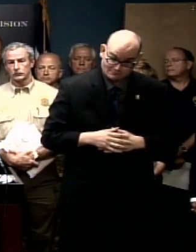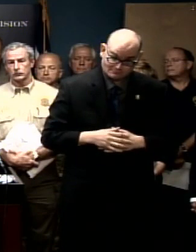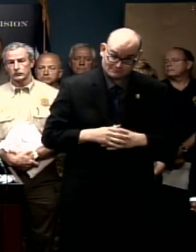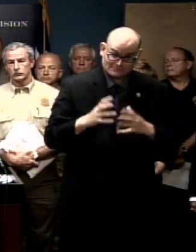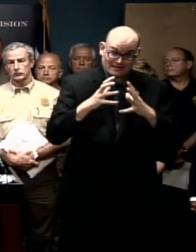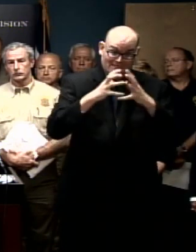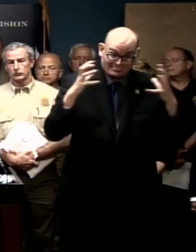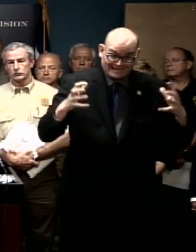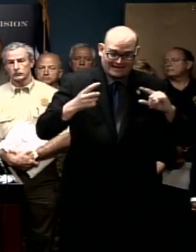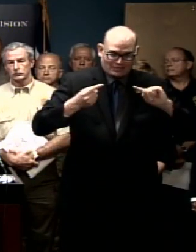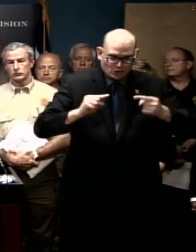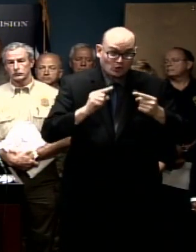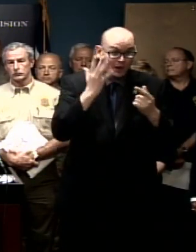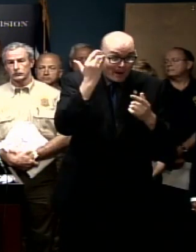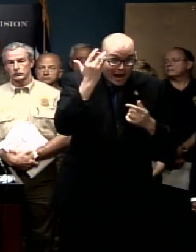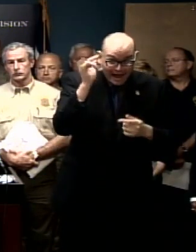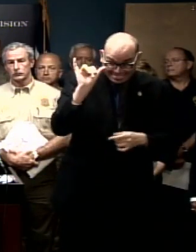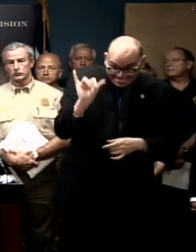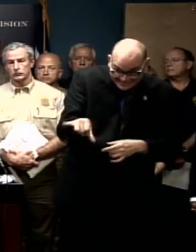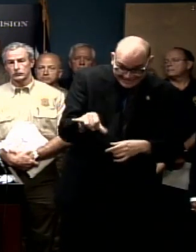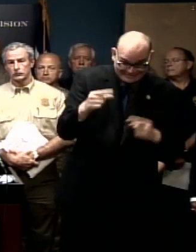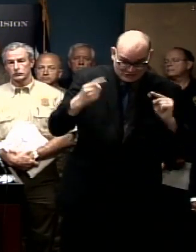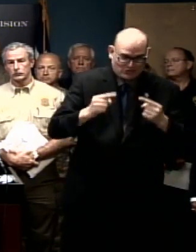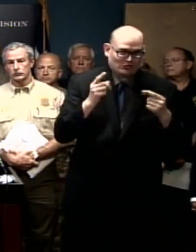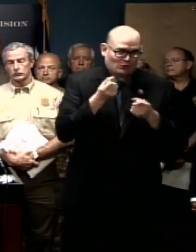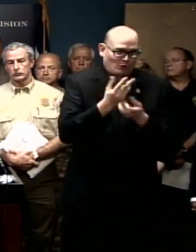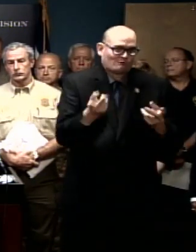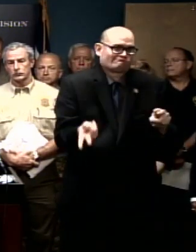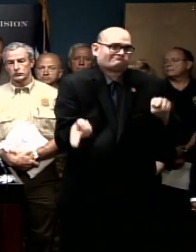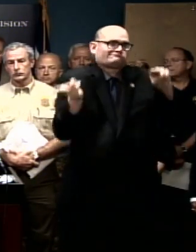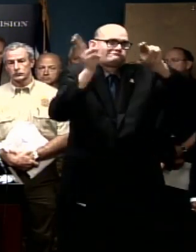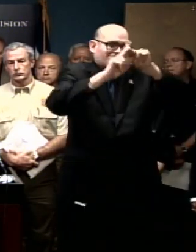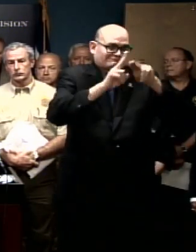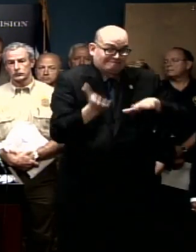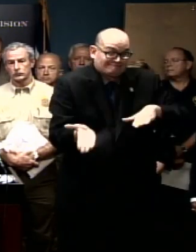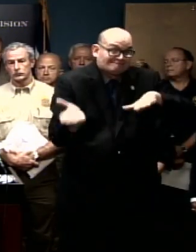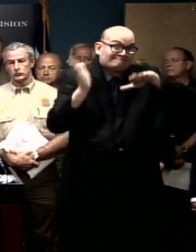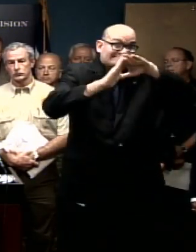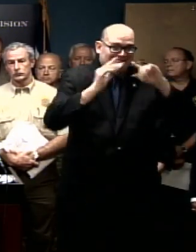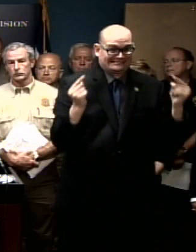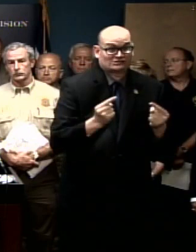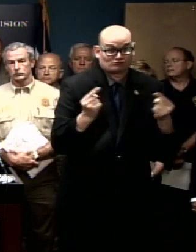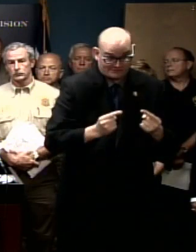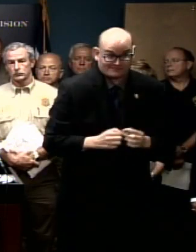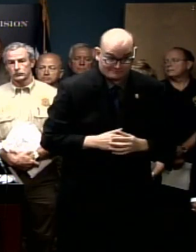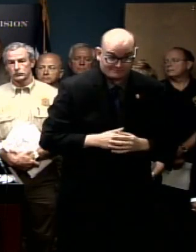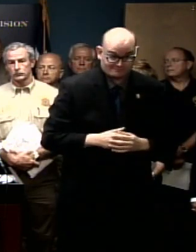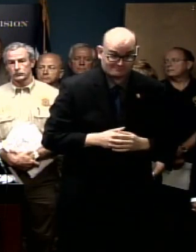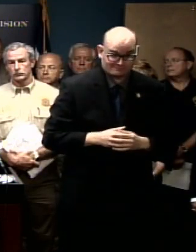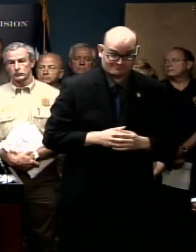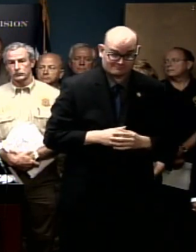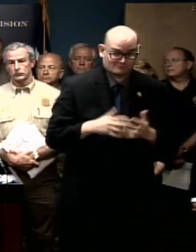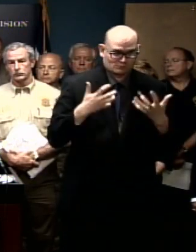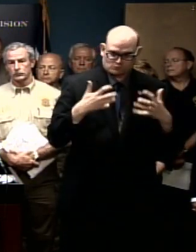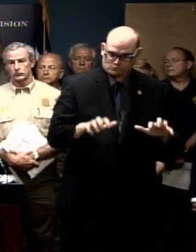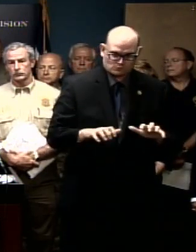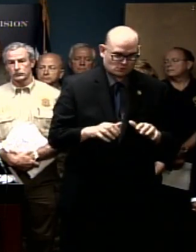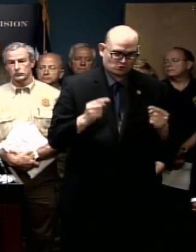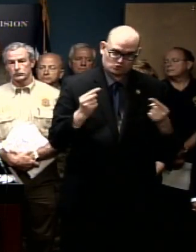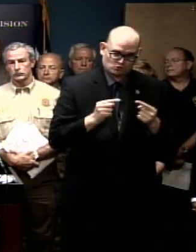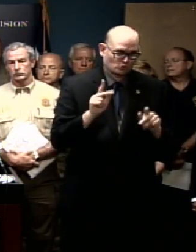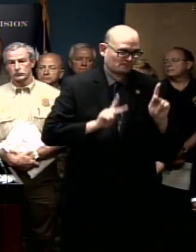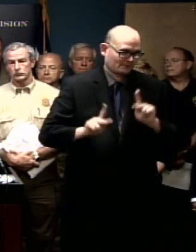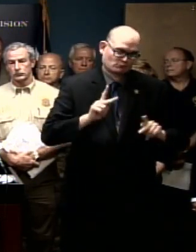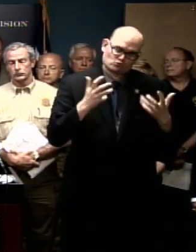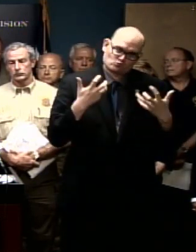come out of situations like this, is when people attempt to drive through water, and that's something we don't want to see you do. And then the last warning that we want to give